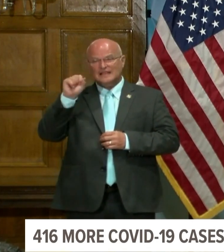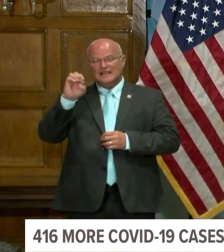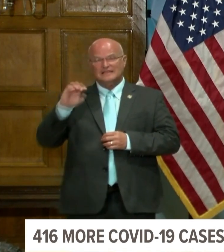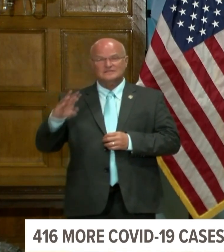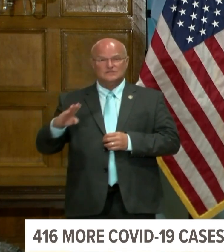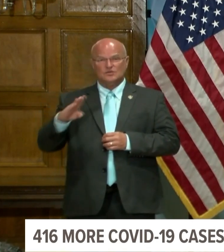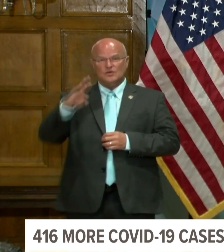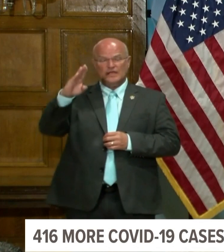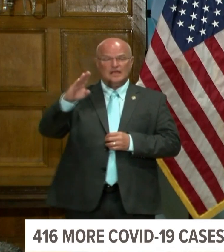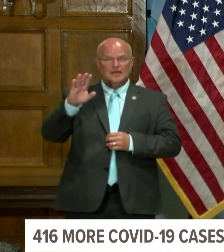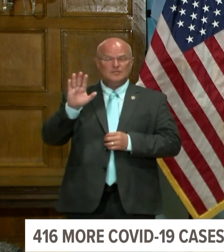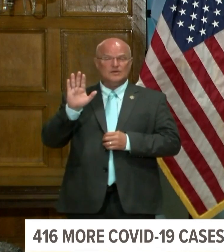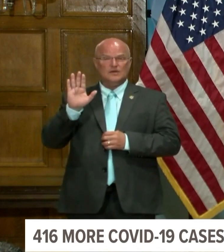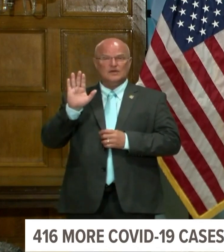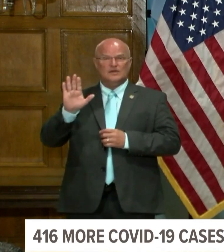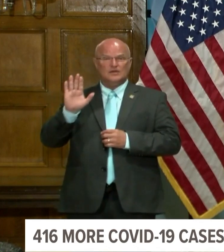You're